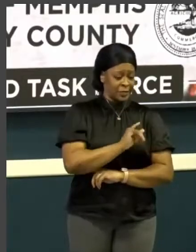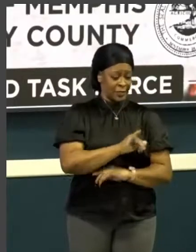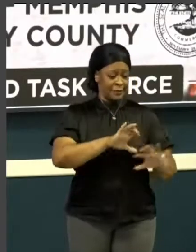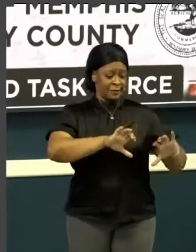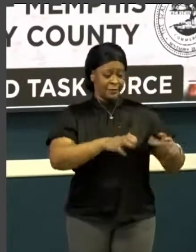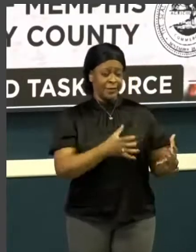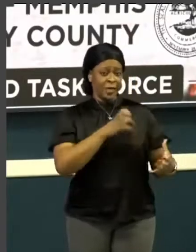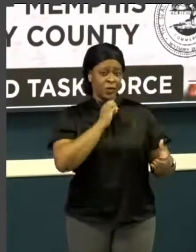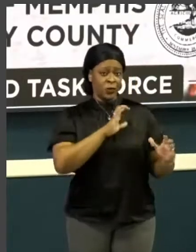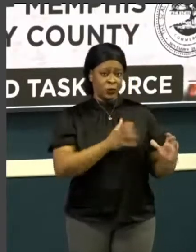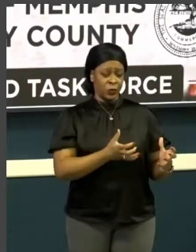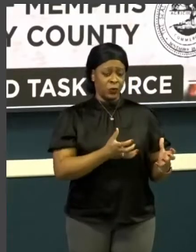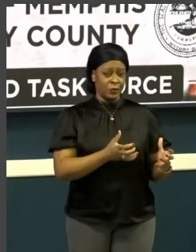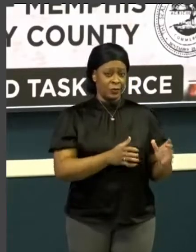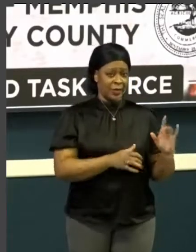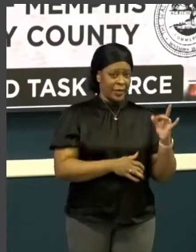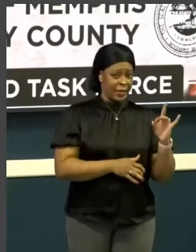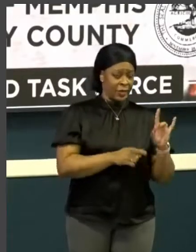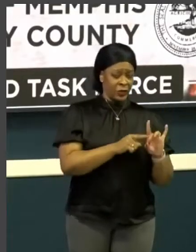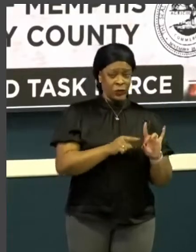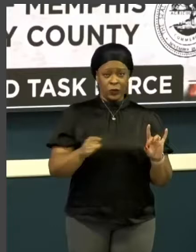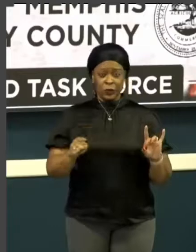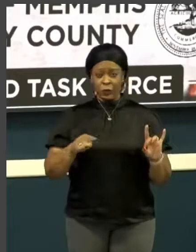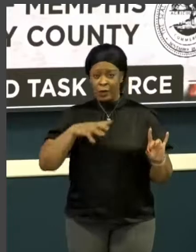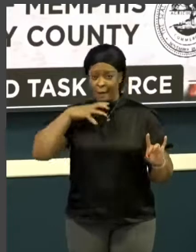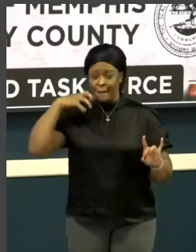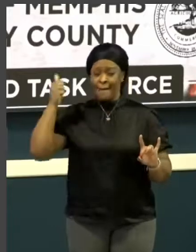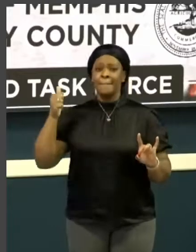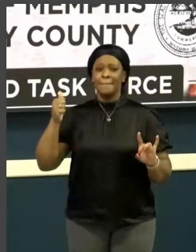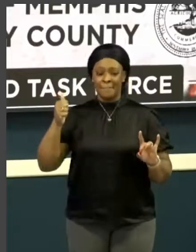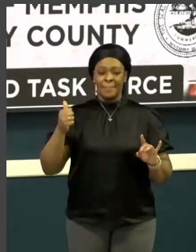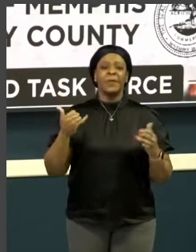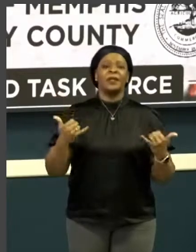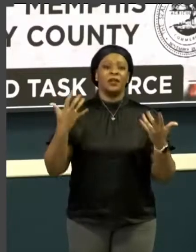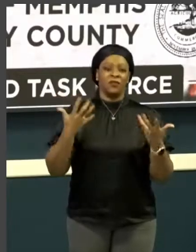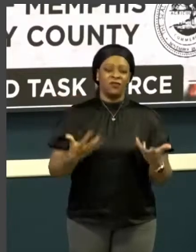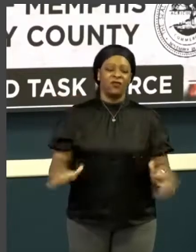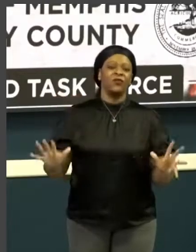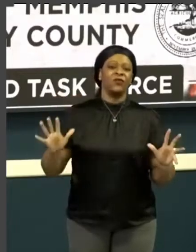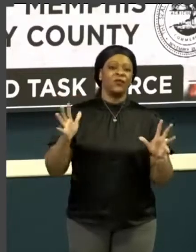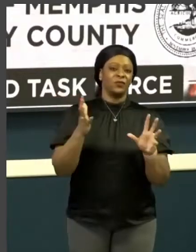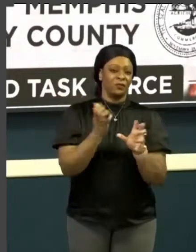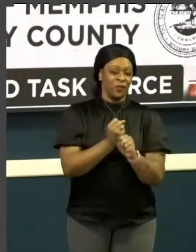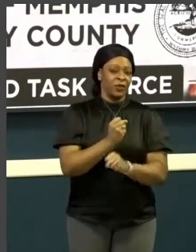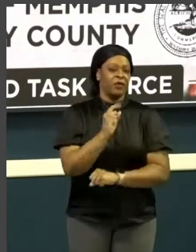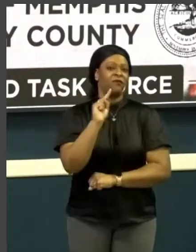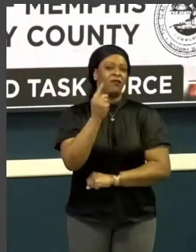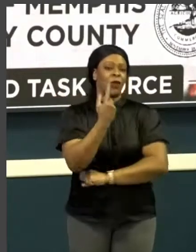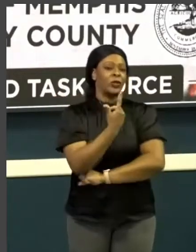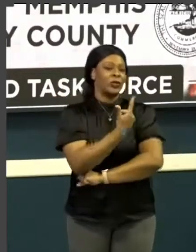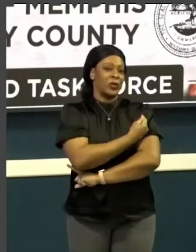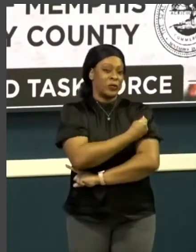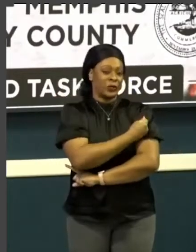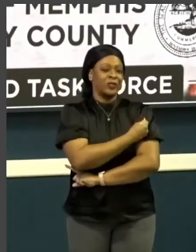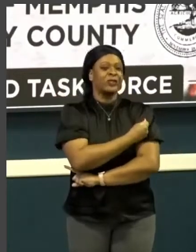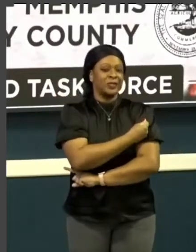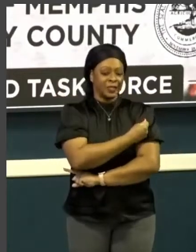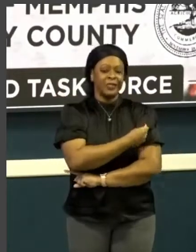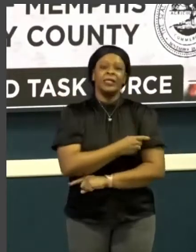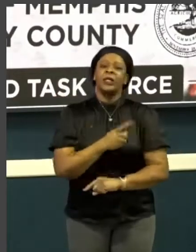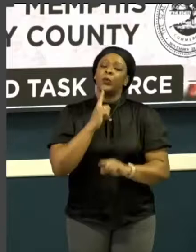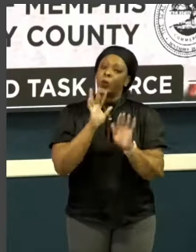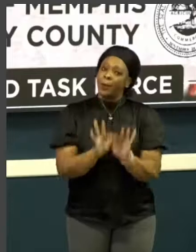the overall population aged 18 and older has now received at least 1 dose of vaccine. That is